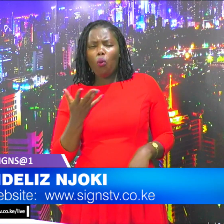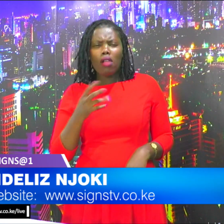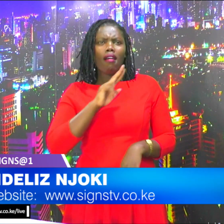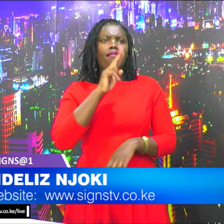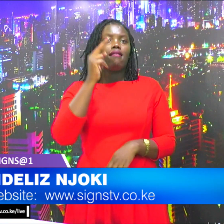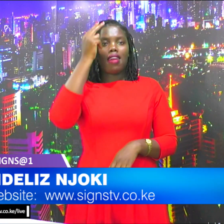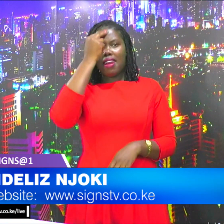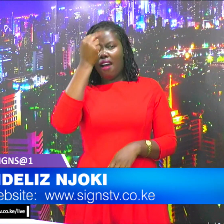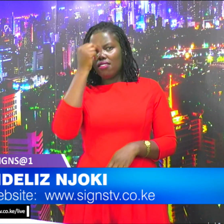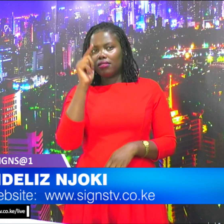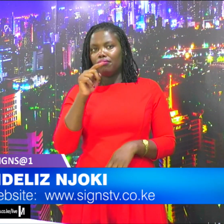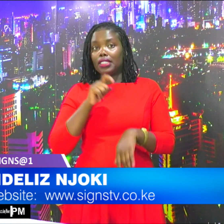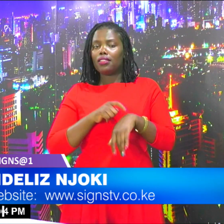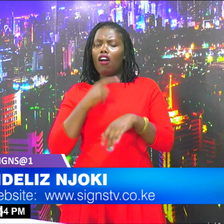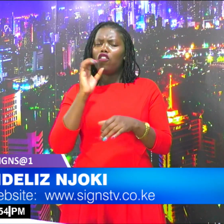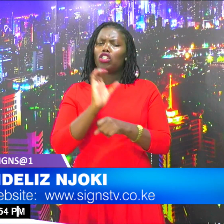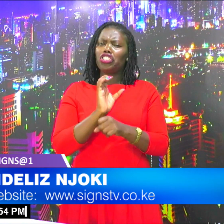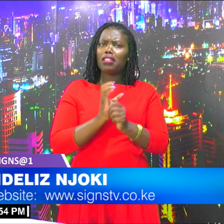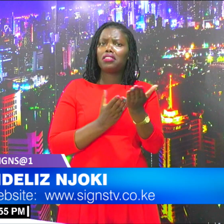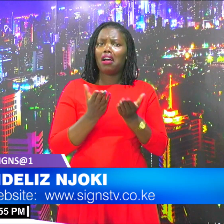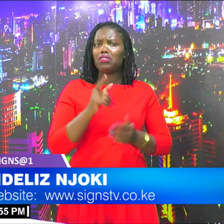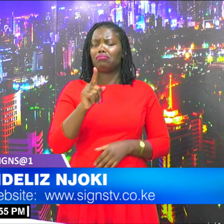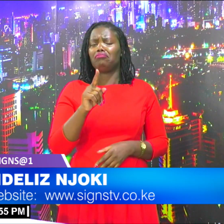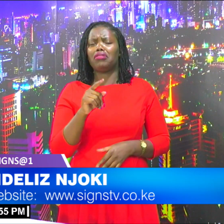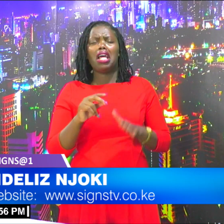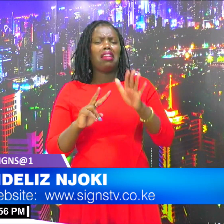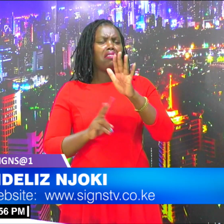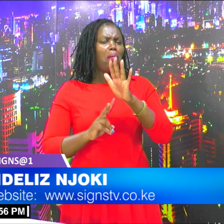County during a church service,